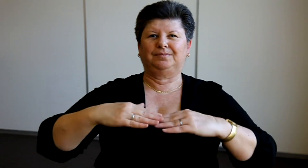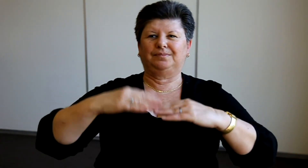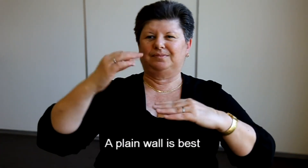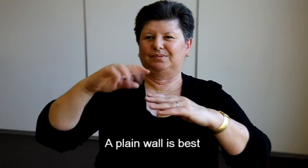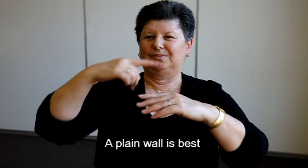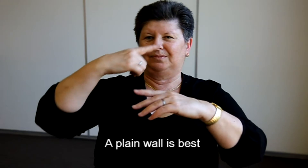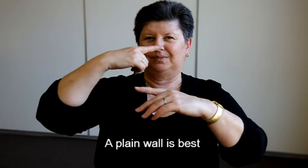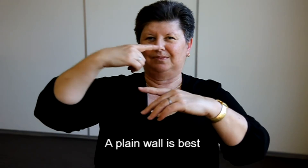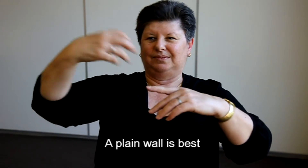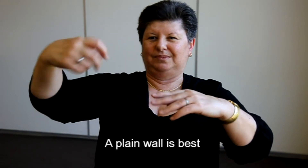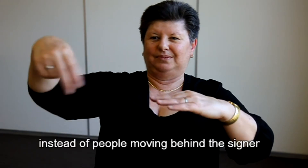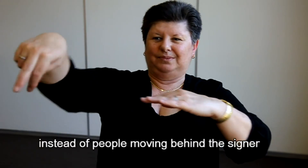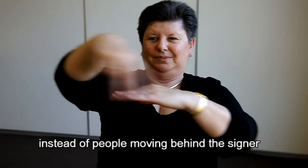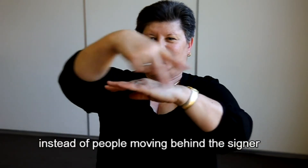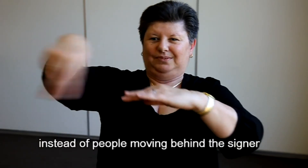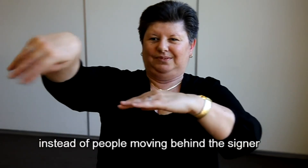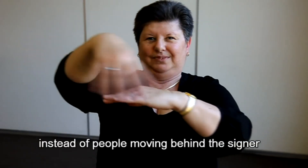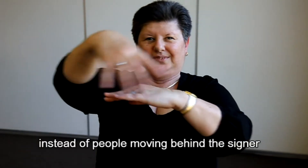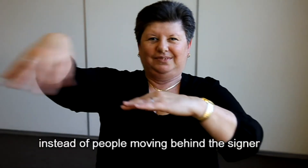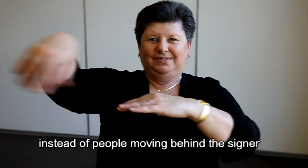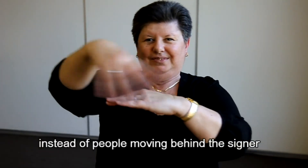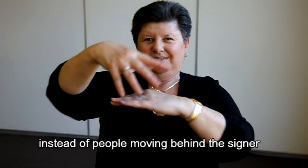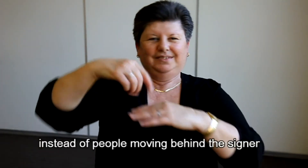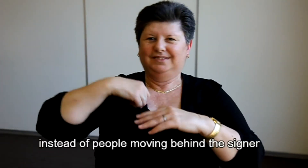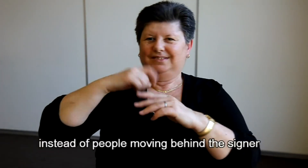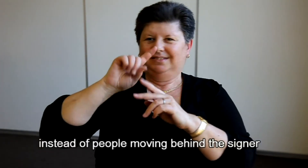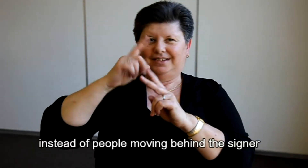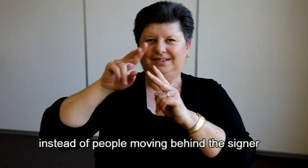A plain wall is best instead of people moving behind the signer.